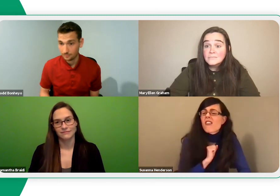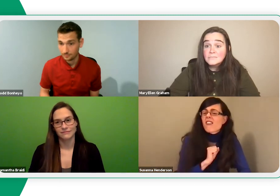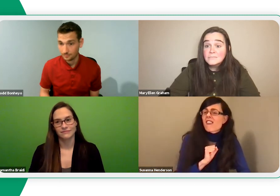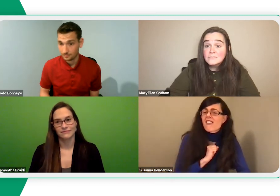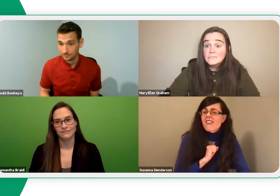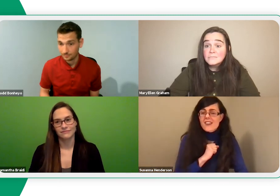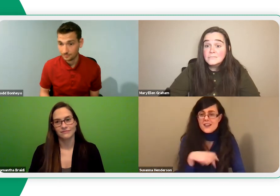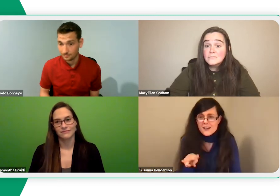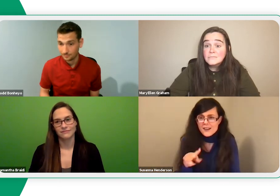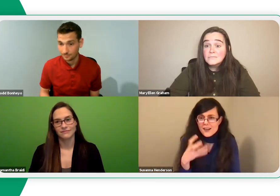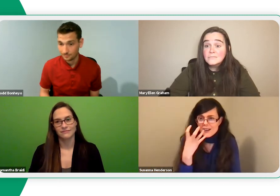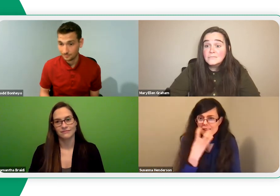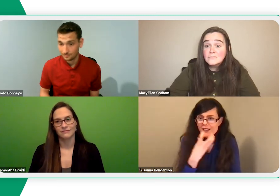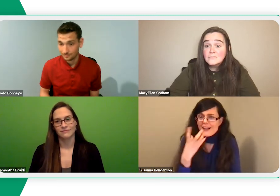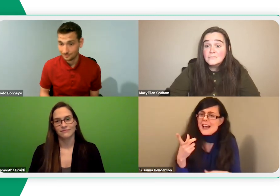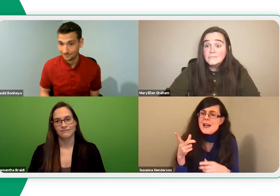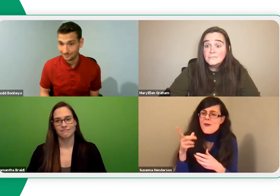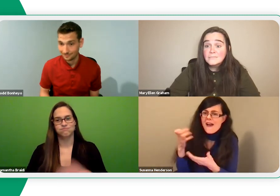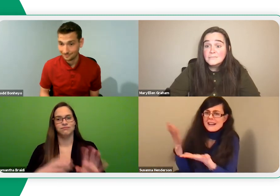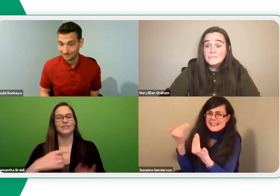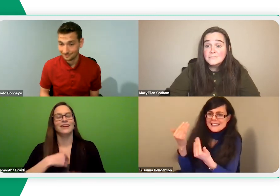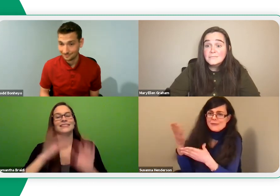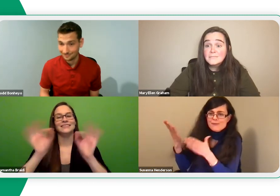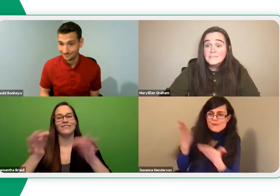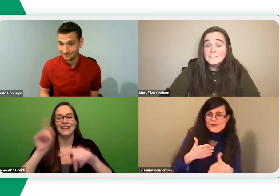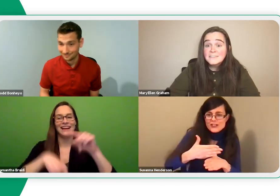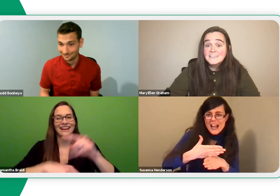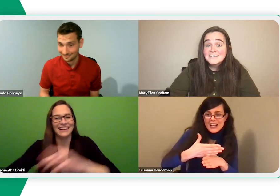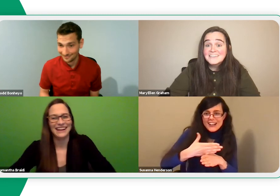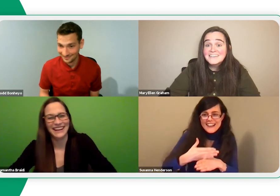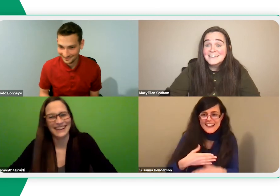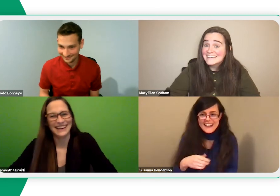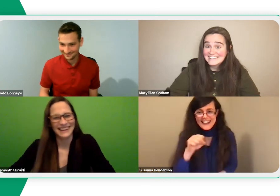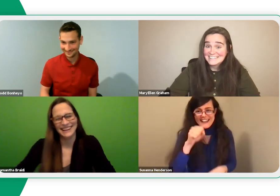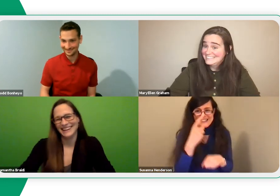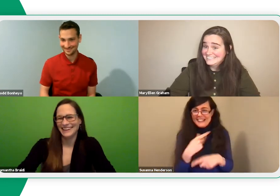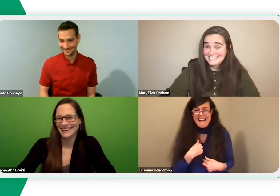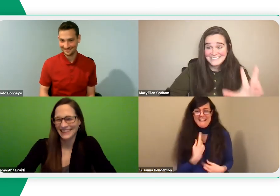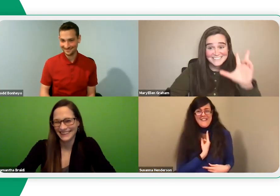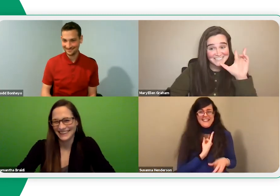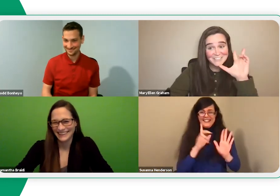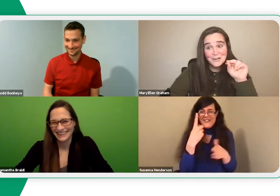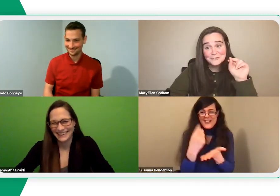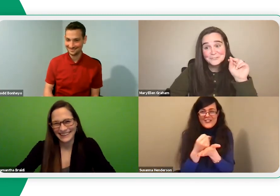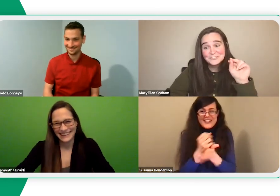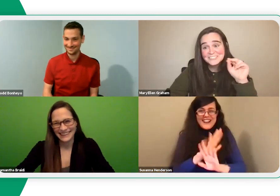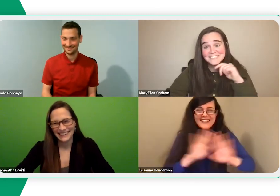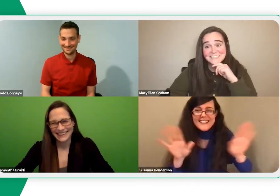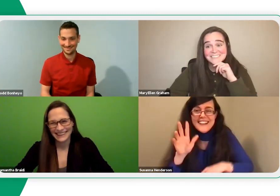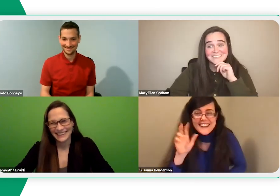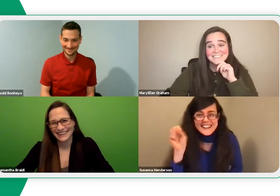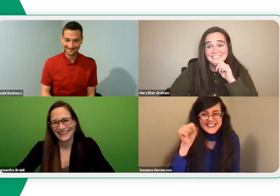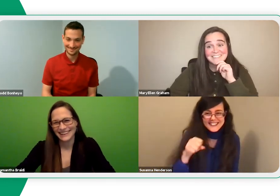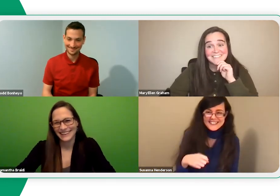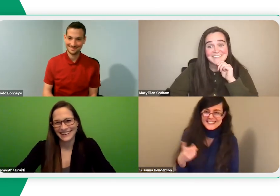had 23 credit cards. They were like, look at me. But now they're understanding and why, oh, this might not have been such a